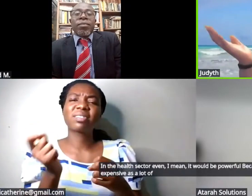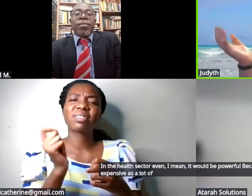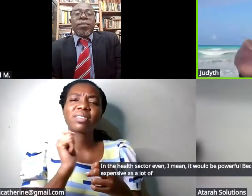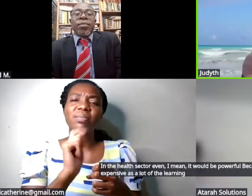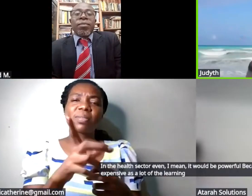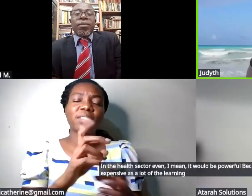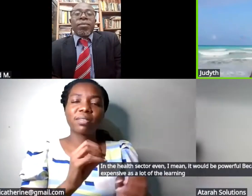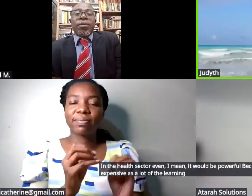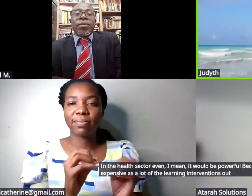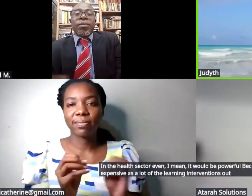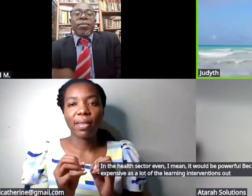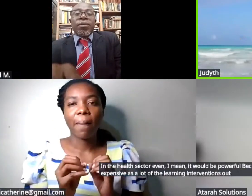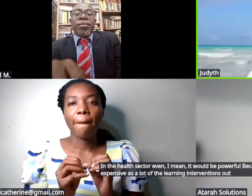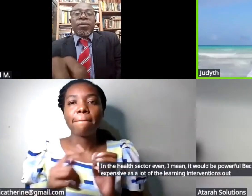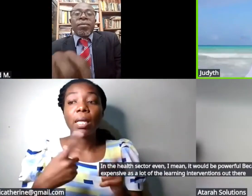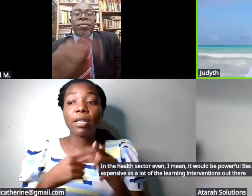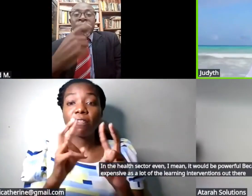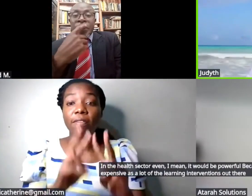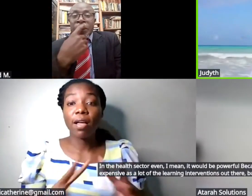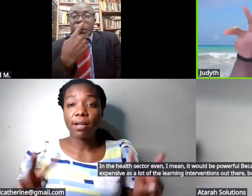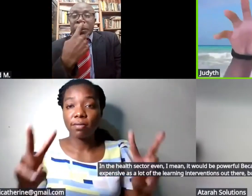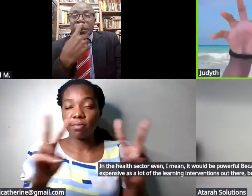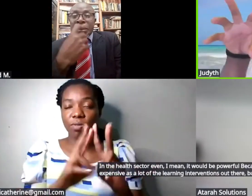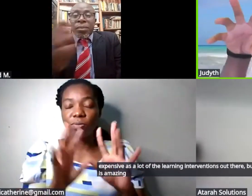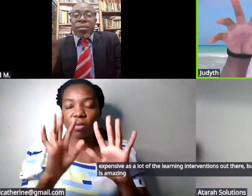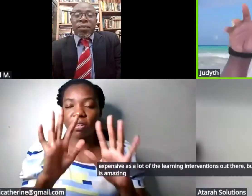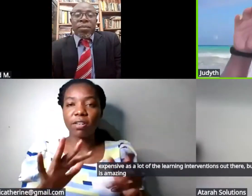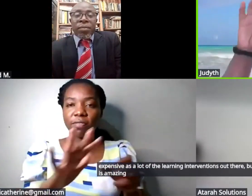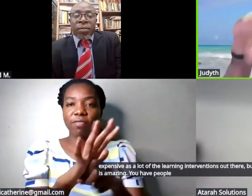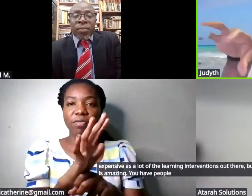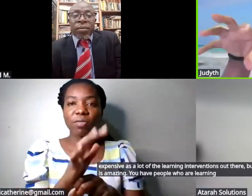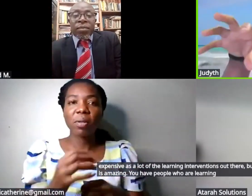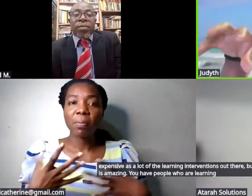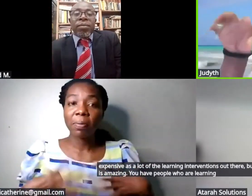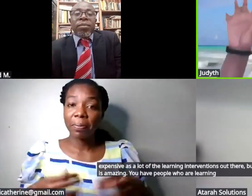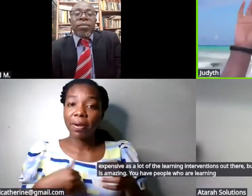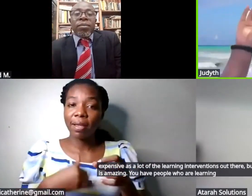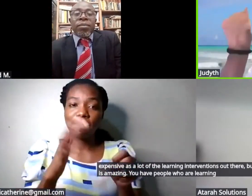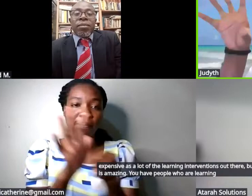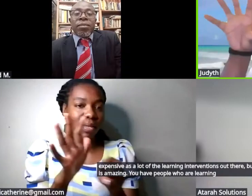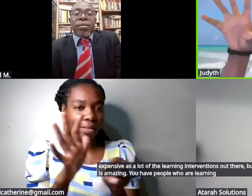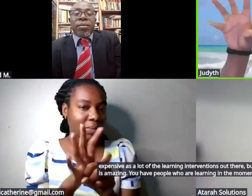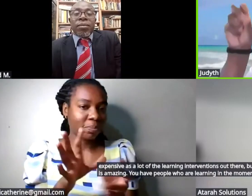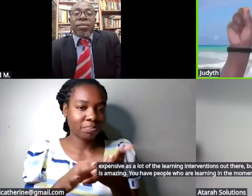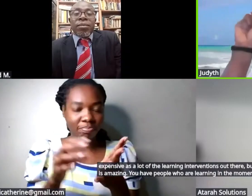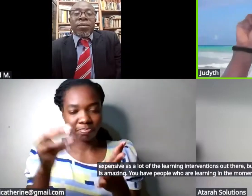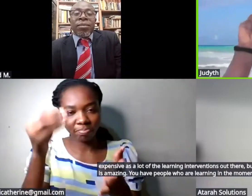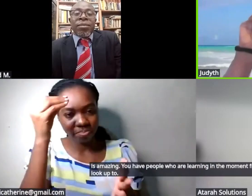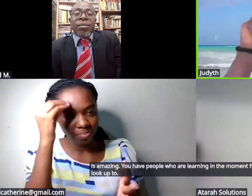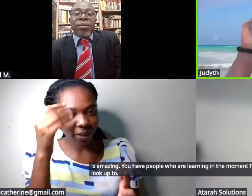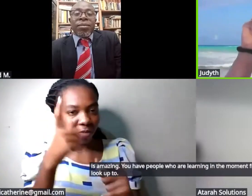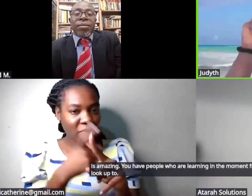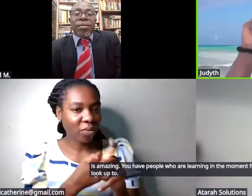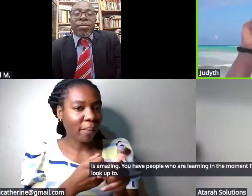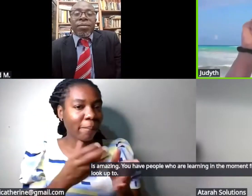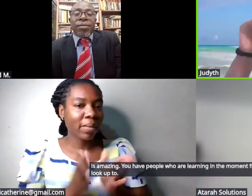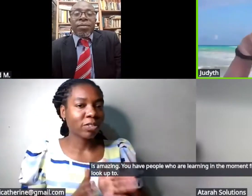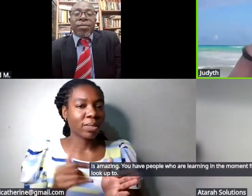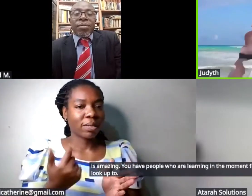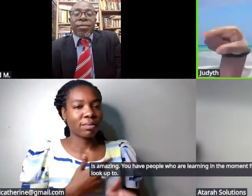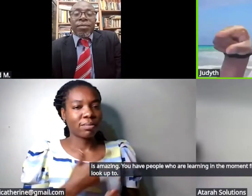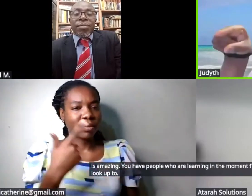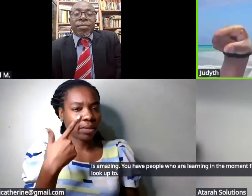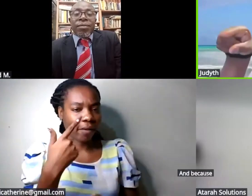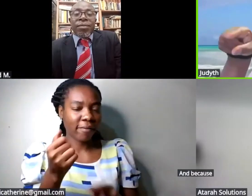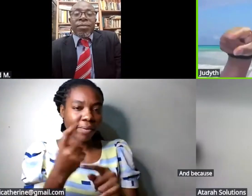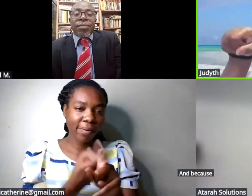out there, but the value add is amazing. You have people who are learning in the moment from someone they look up to, and because you're not